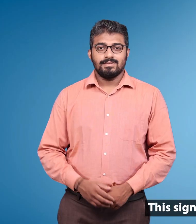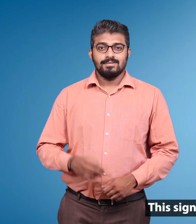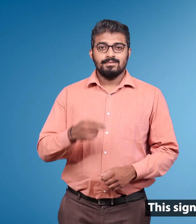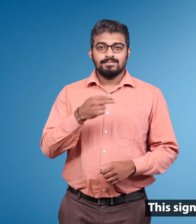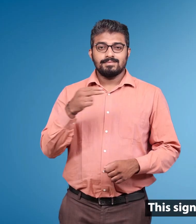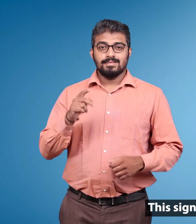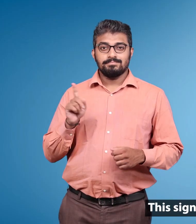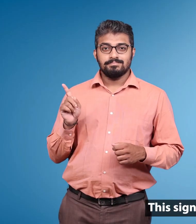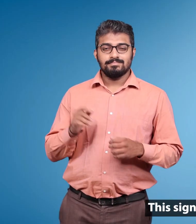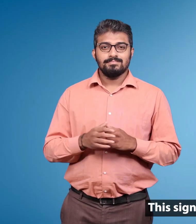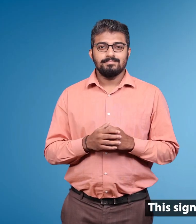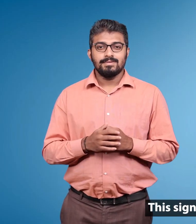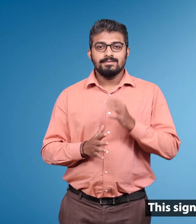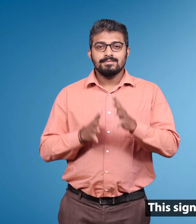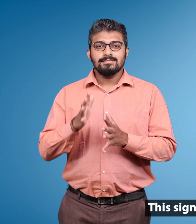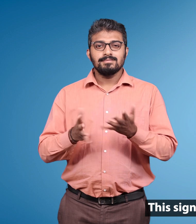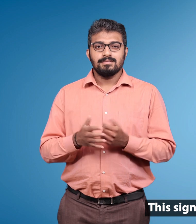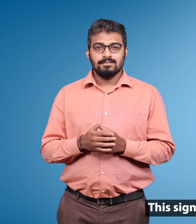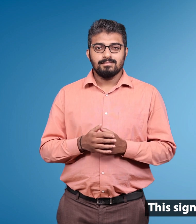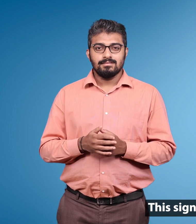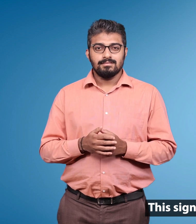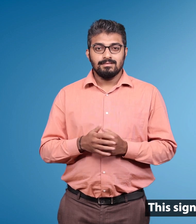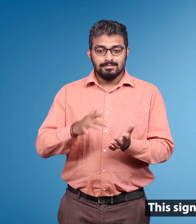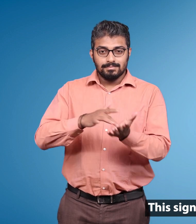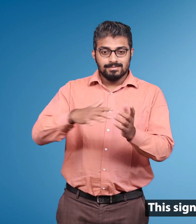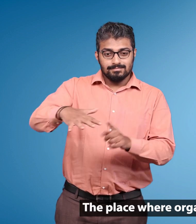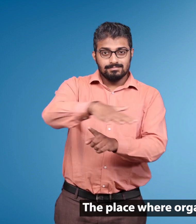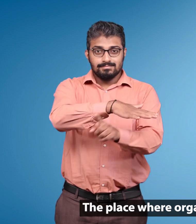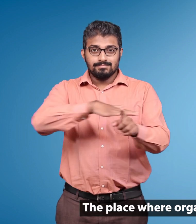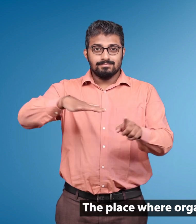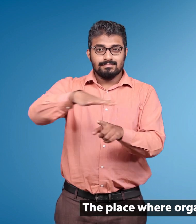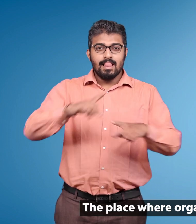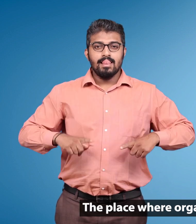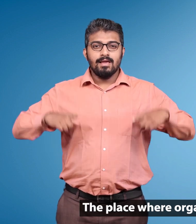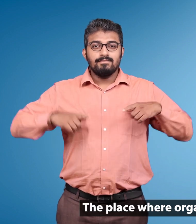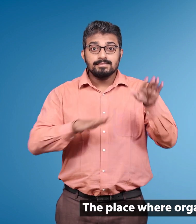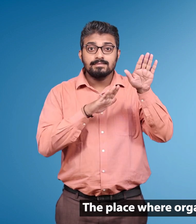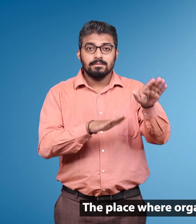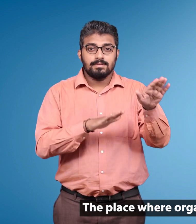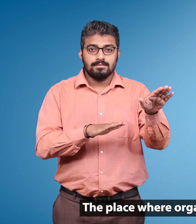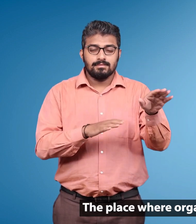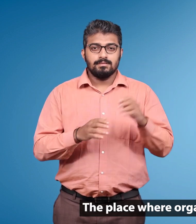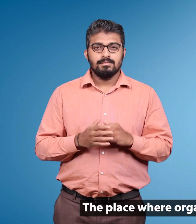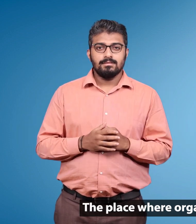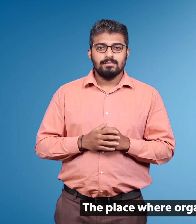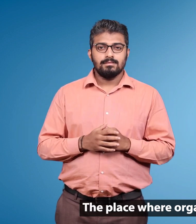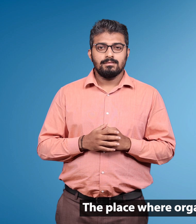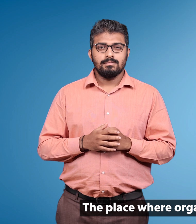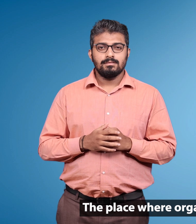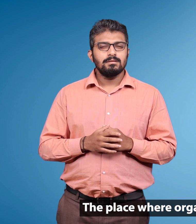this sign means habitat the place where organisms live is called habitat